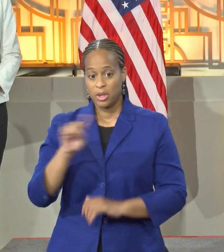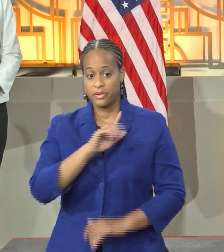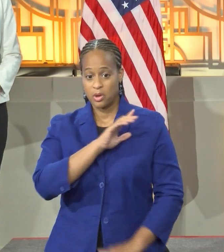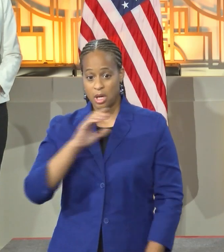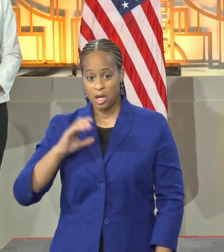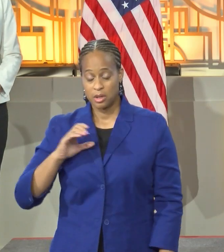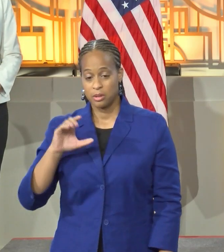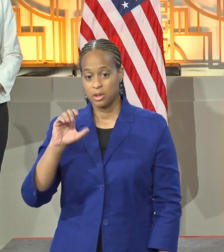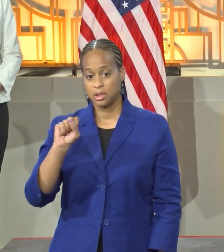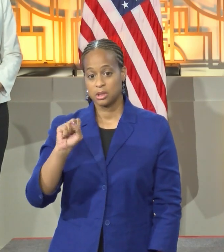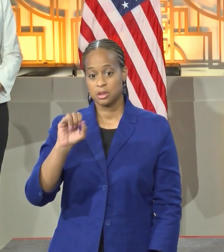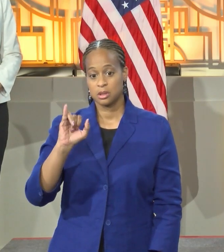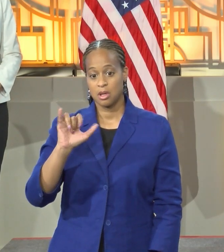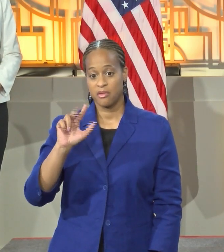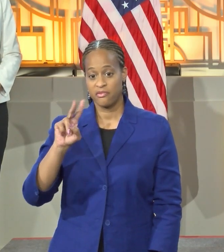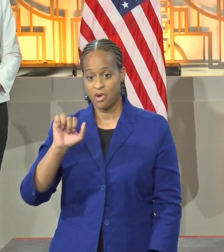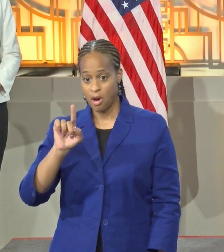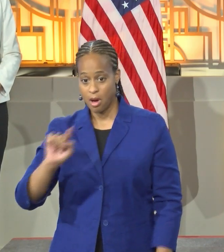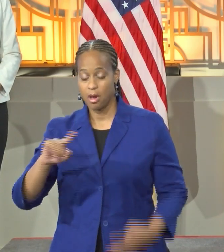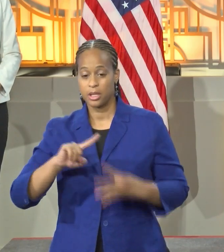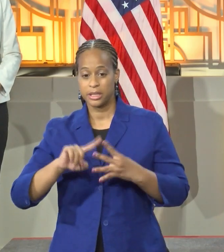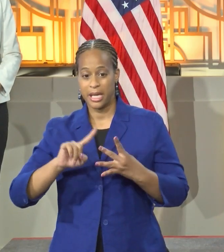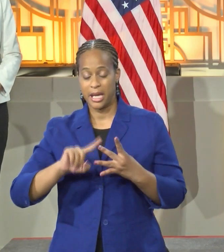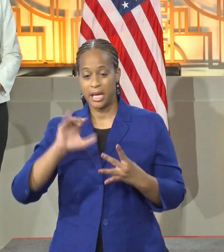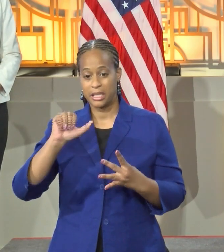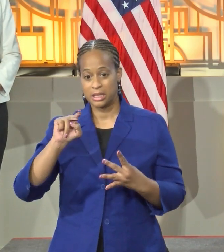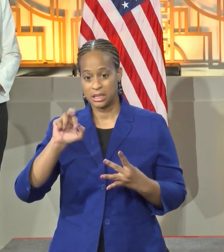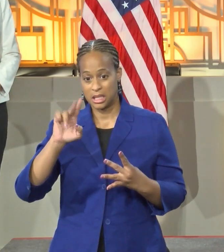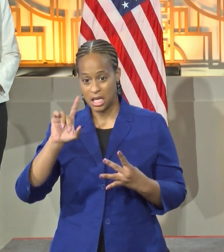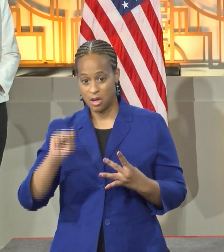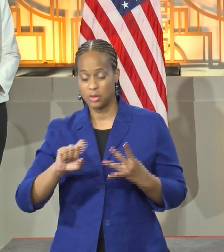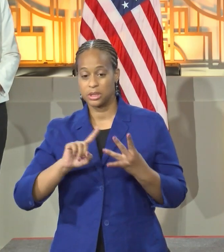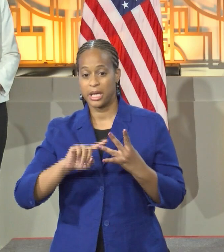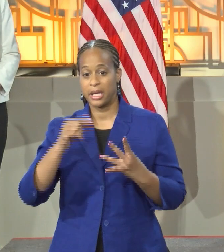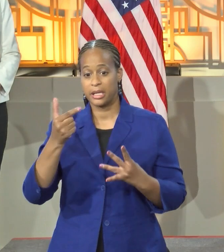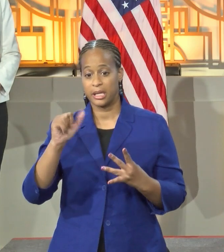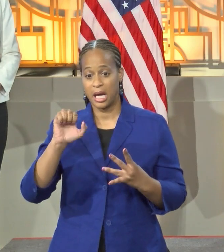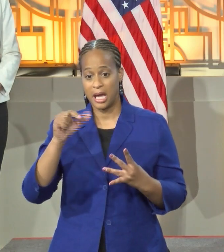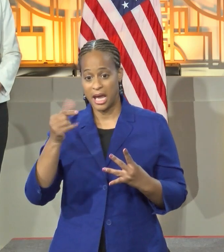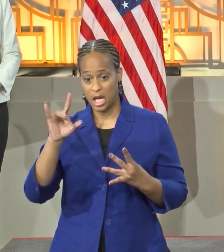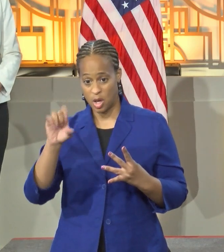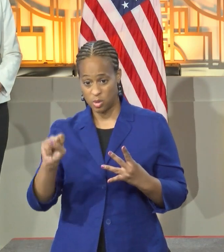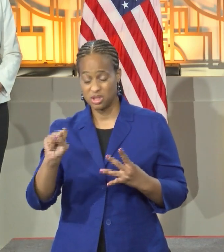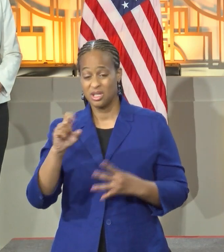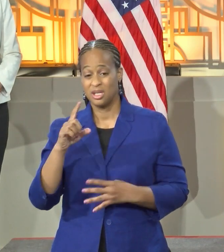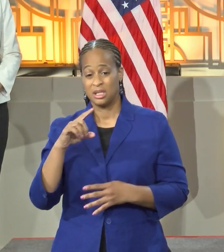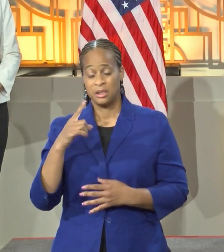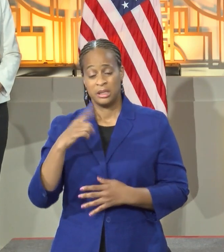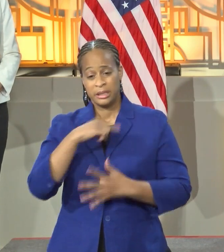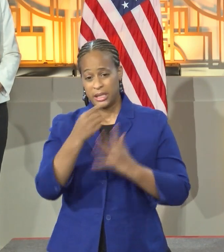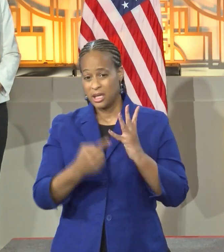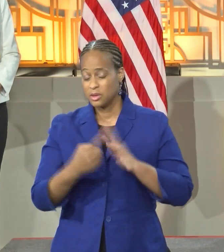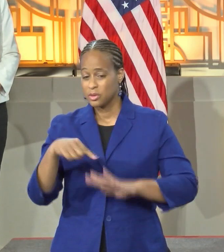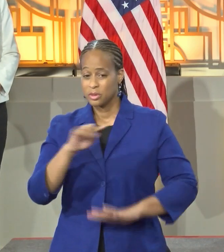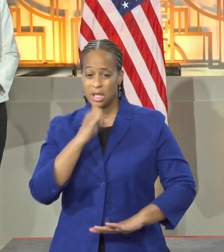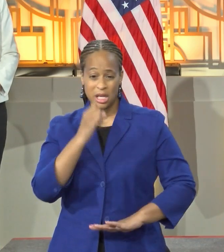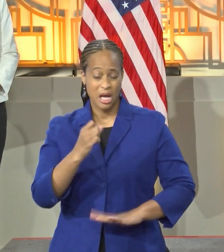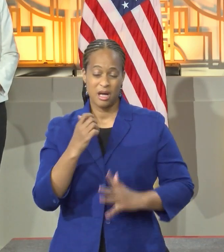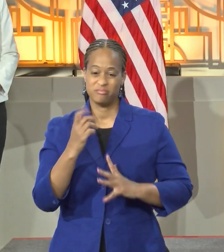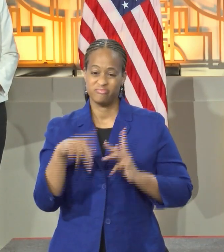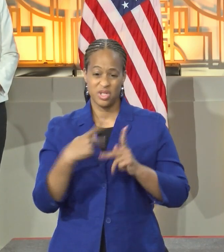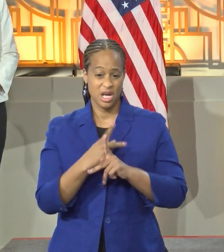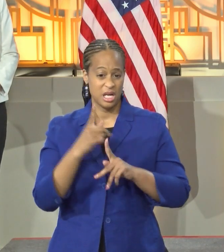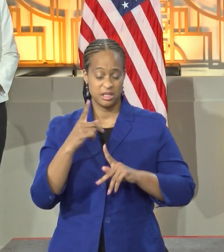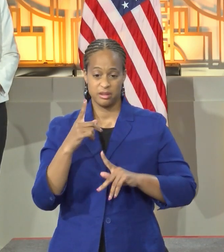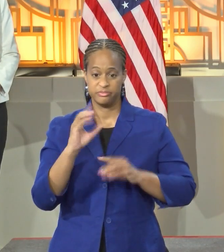Carolyn Evans-Zabaz, Councilmember Cisneros, Councilmember Gallegos, these are just not the type of numbers that